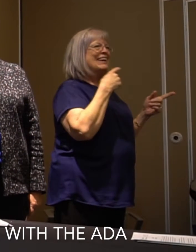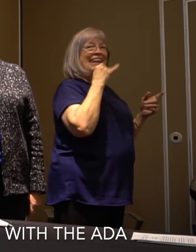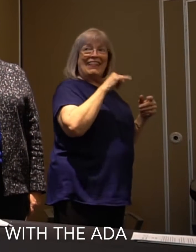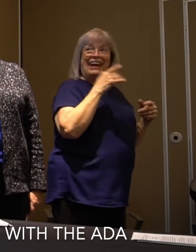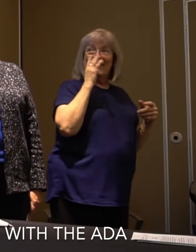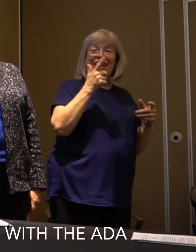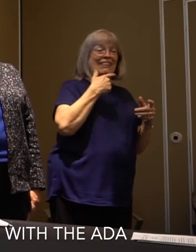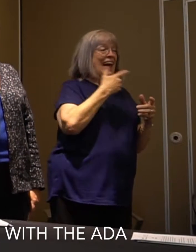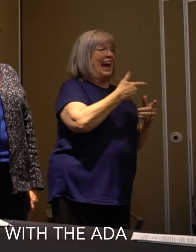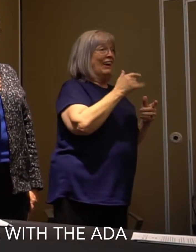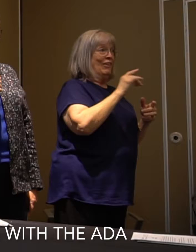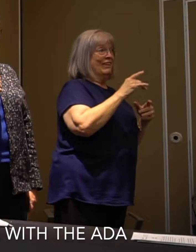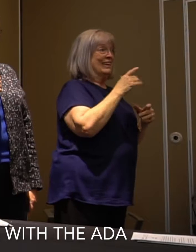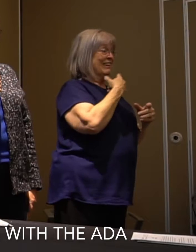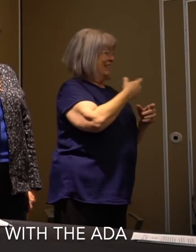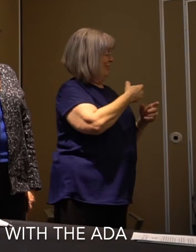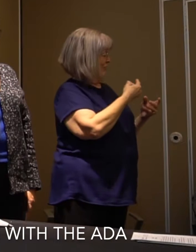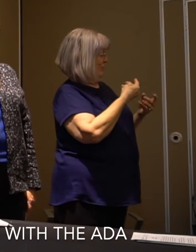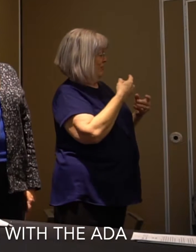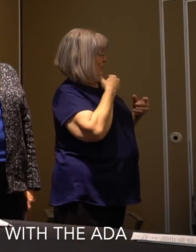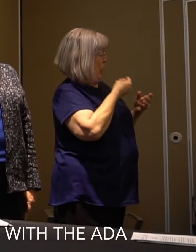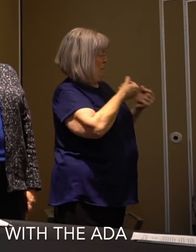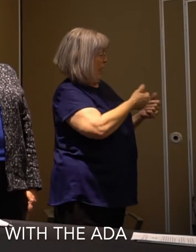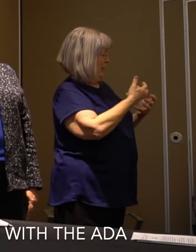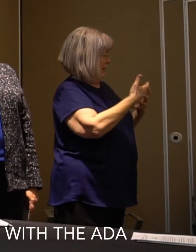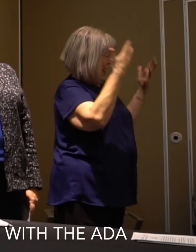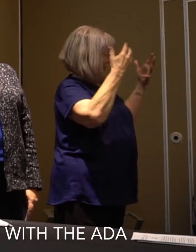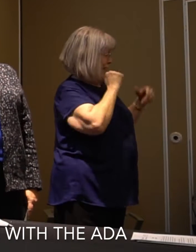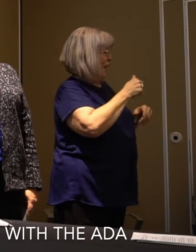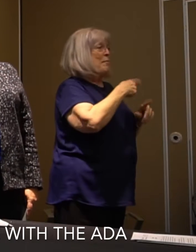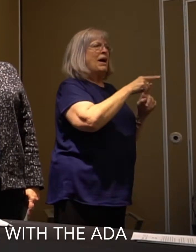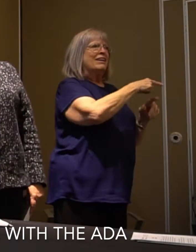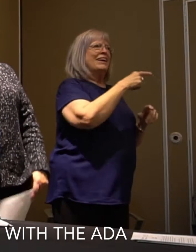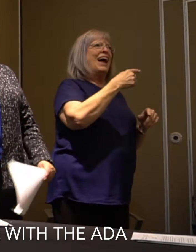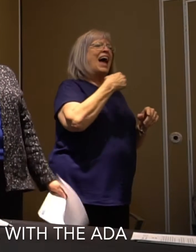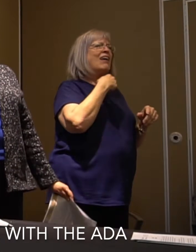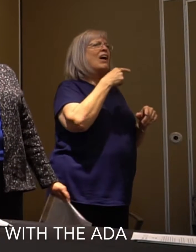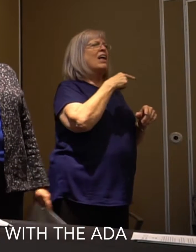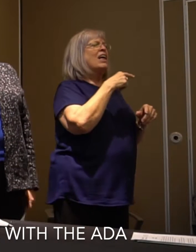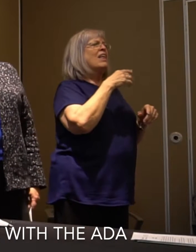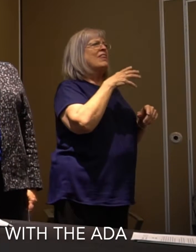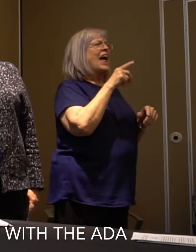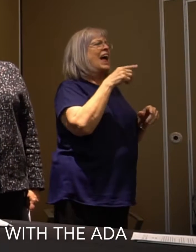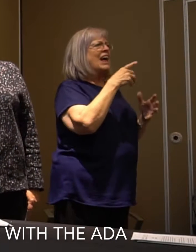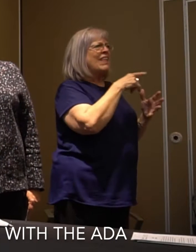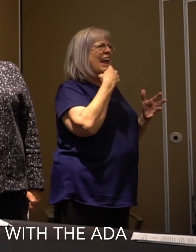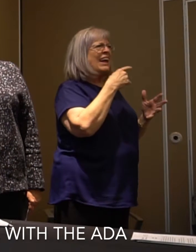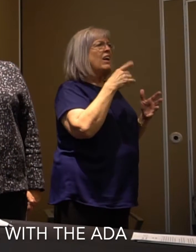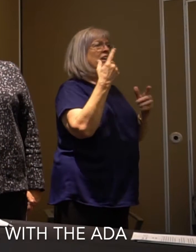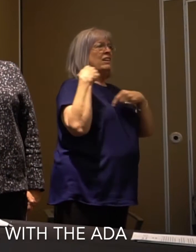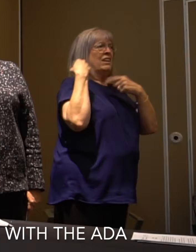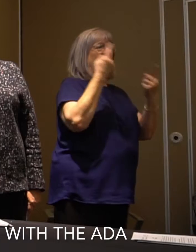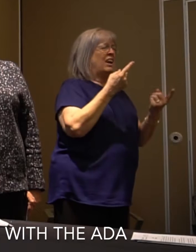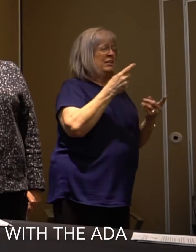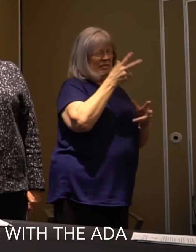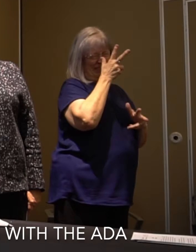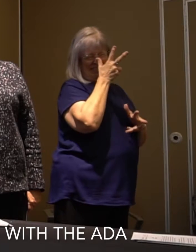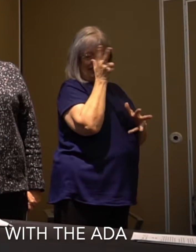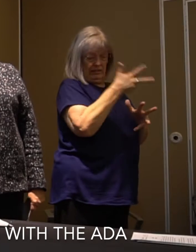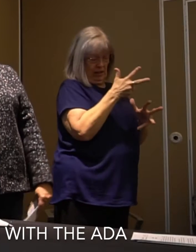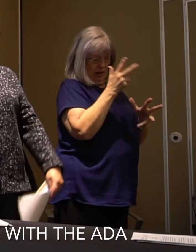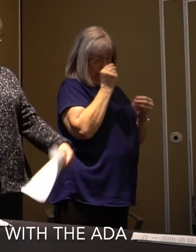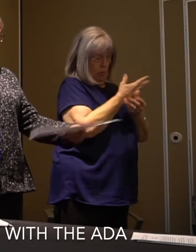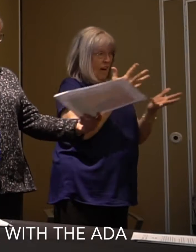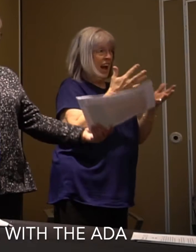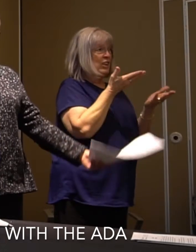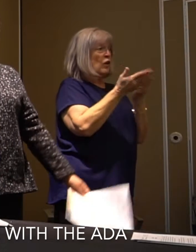got a chief experience officer. They have sucked at services for hearing impaired for many